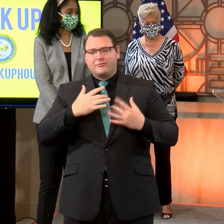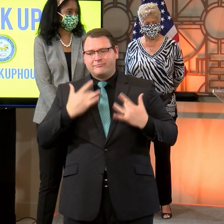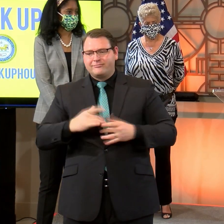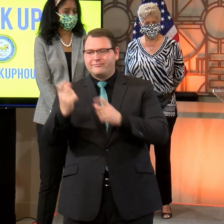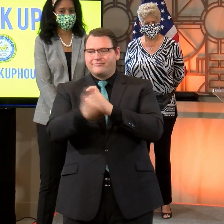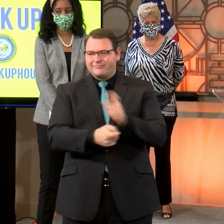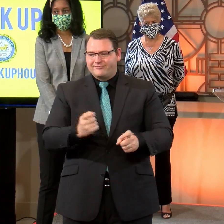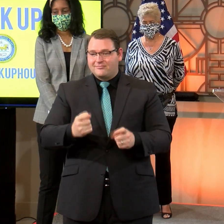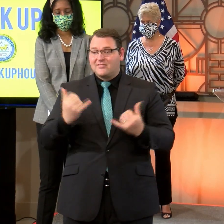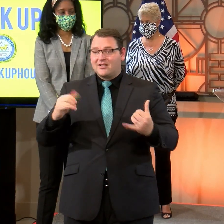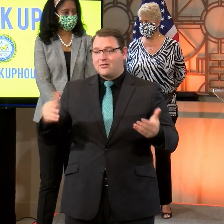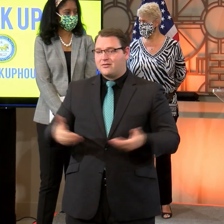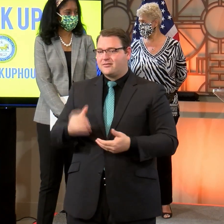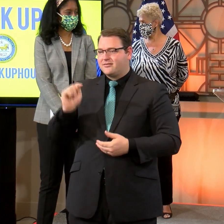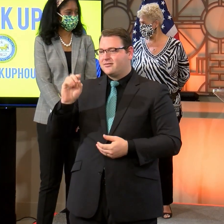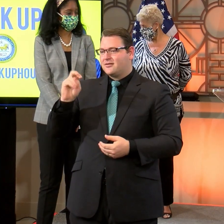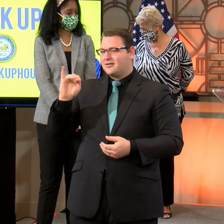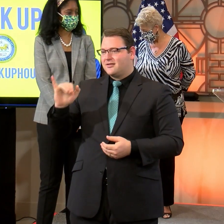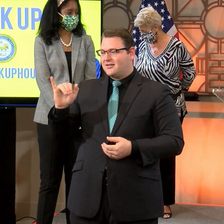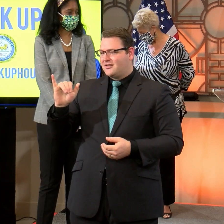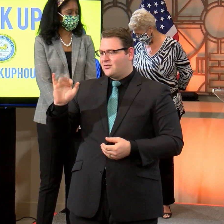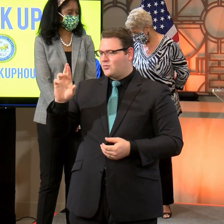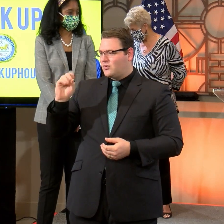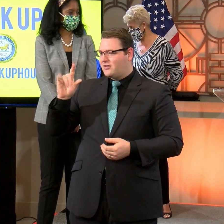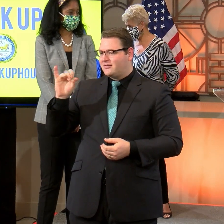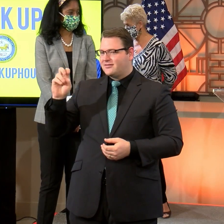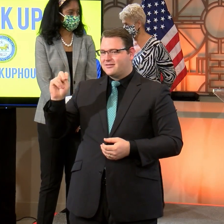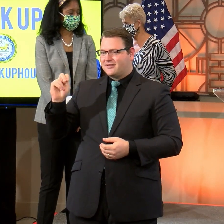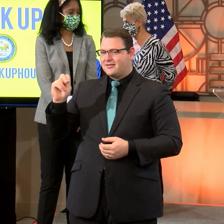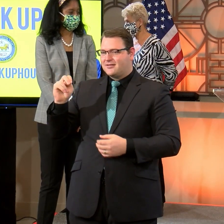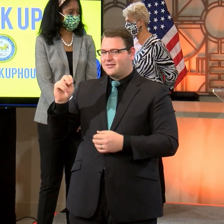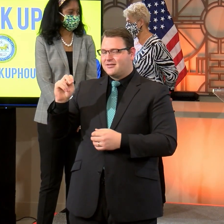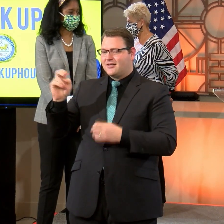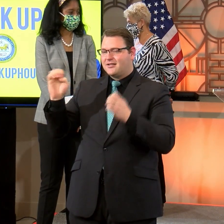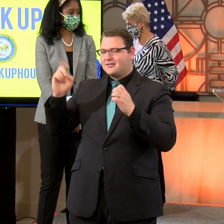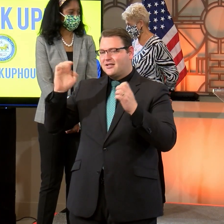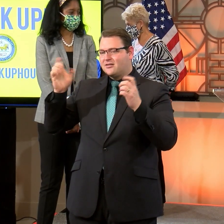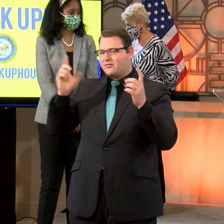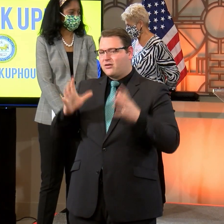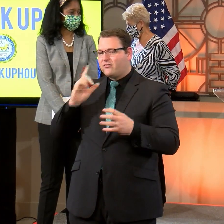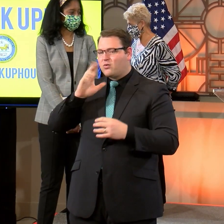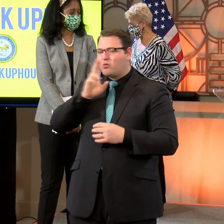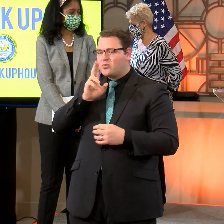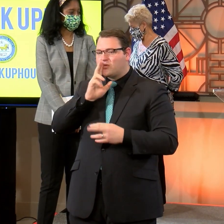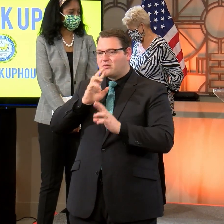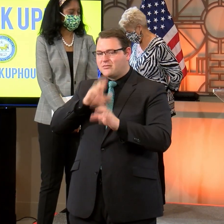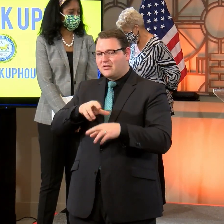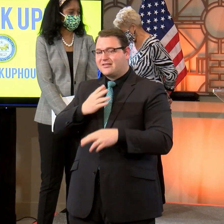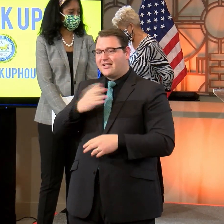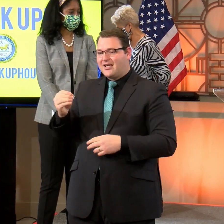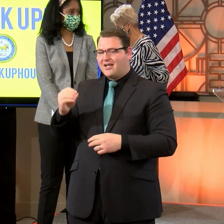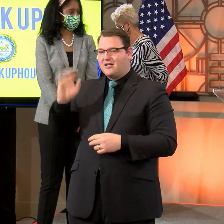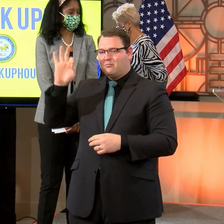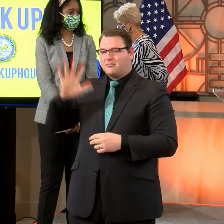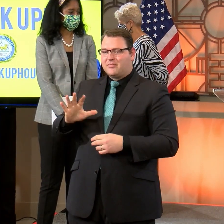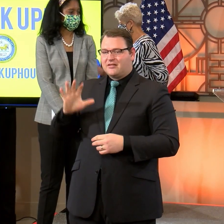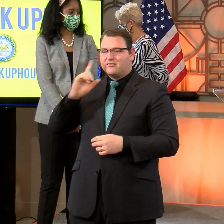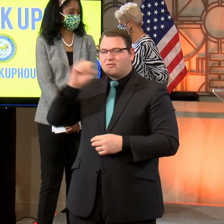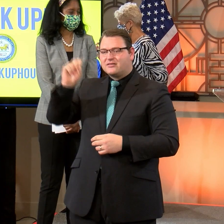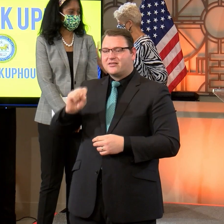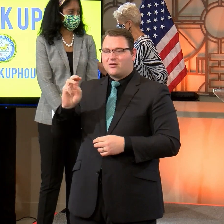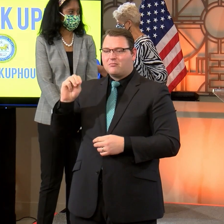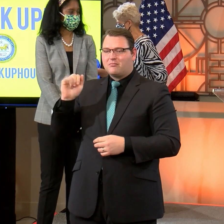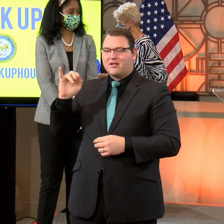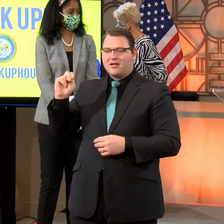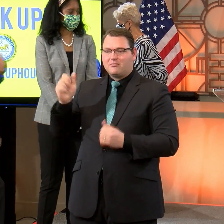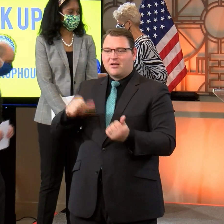introduce Tommy Rosen, Executive Director of Houston Response, along with Pastor Steve Wells of South Main Baptist Church,